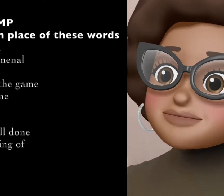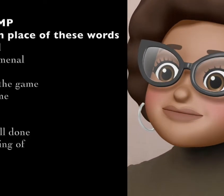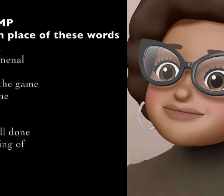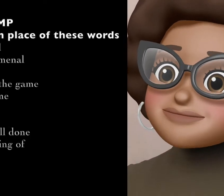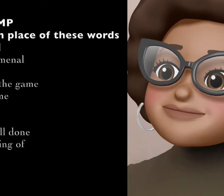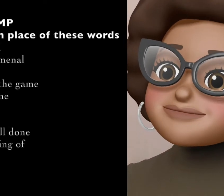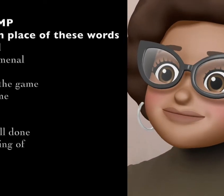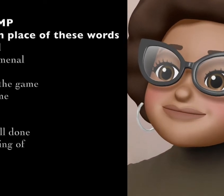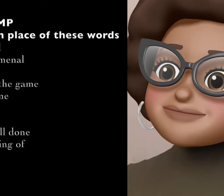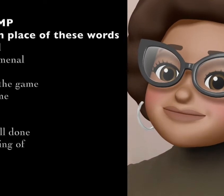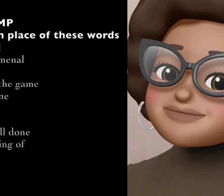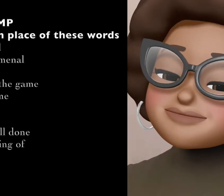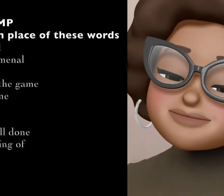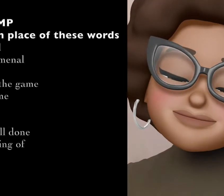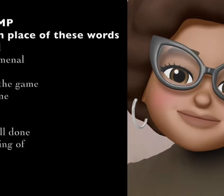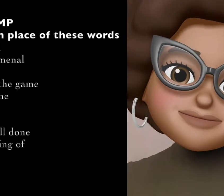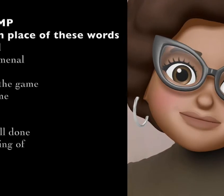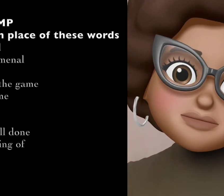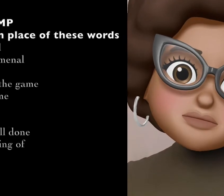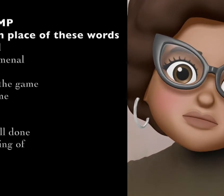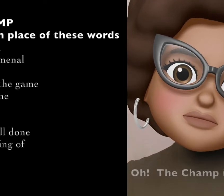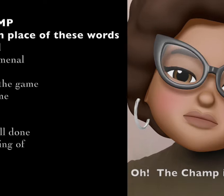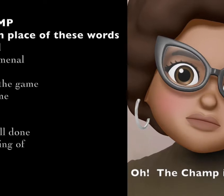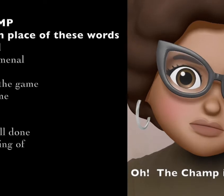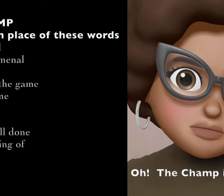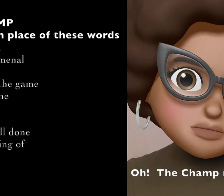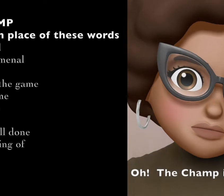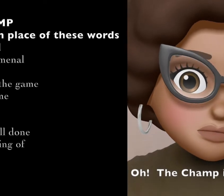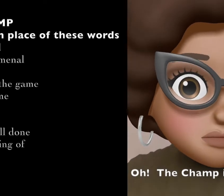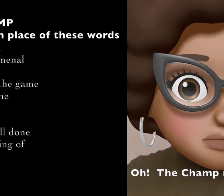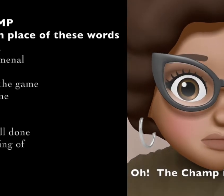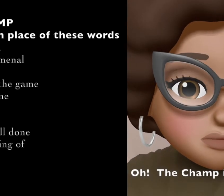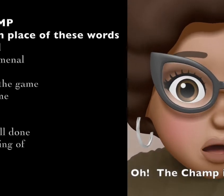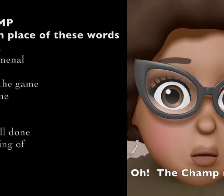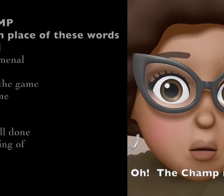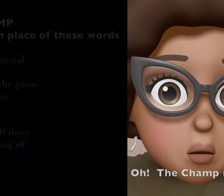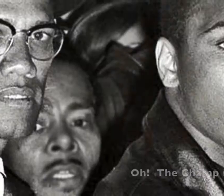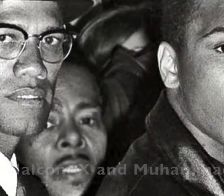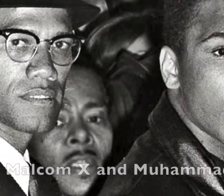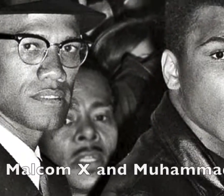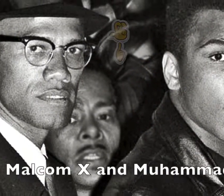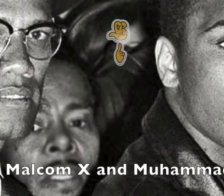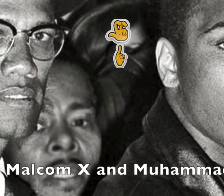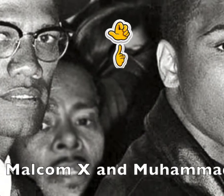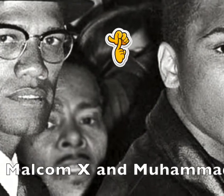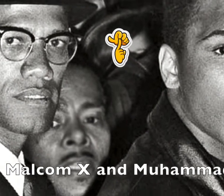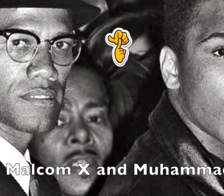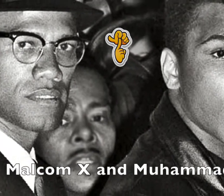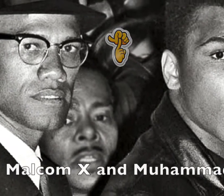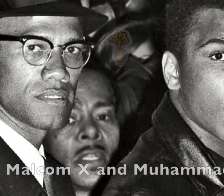champ is here. Uh-huh. The champ is here. I have arrived. The champ is here. Holla. The champ is